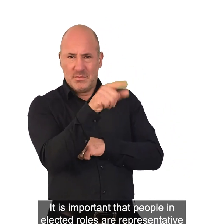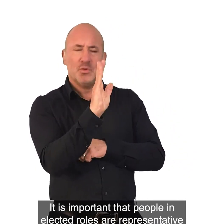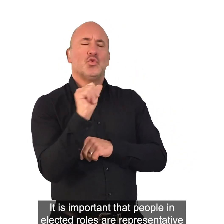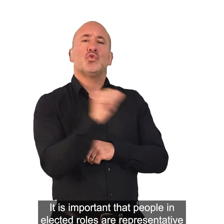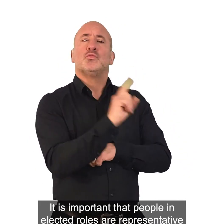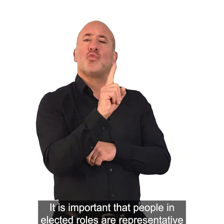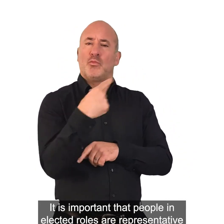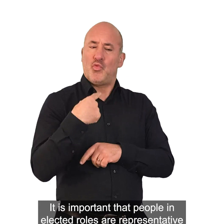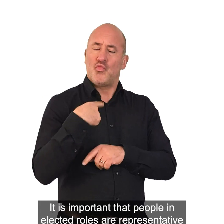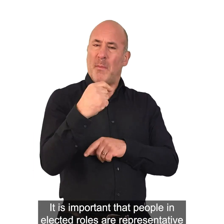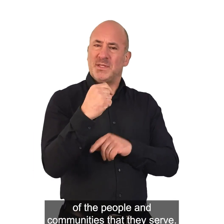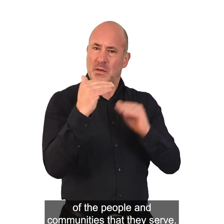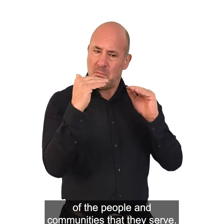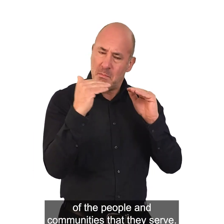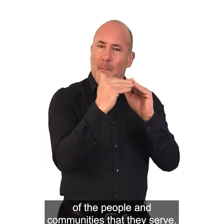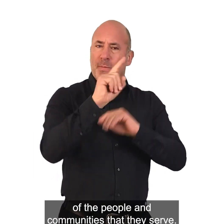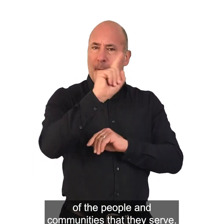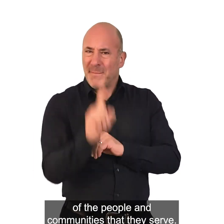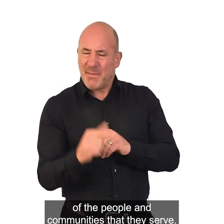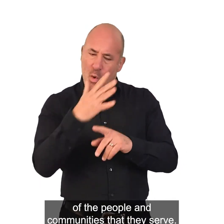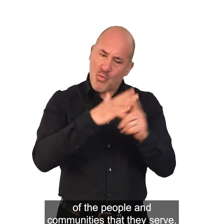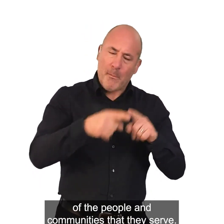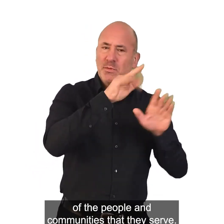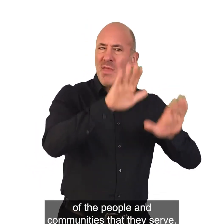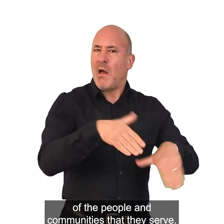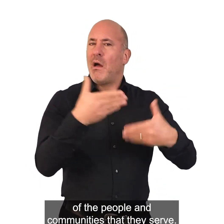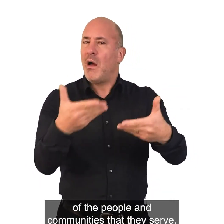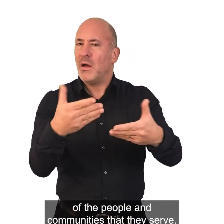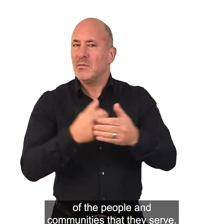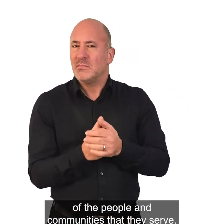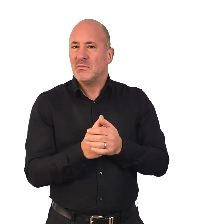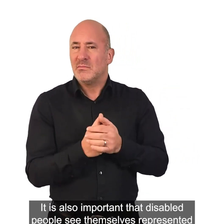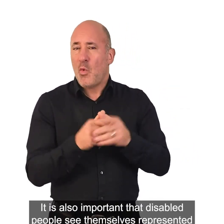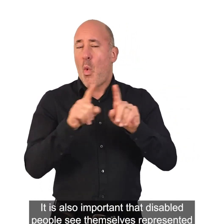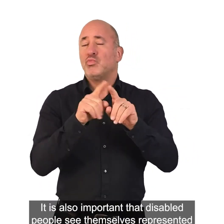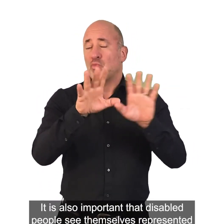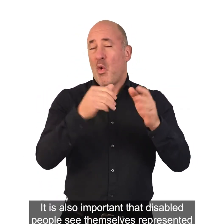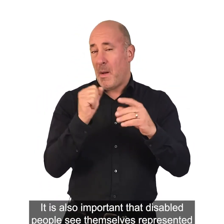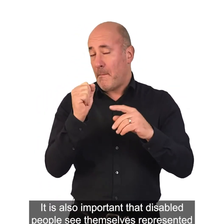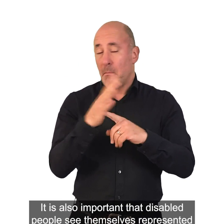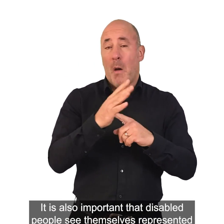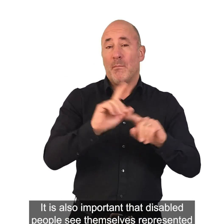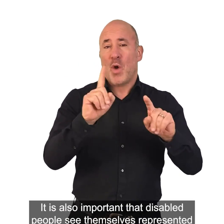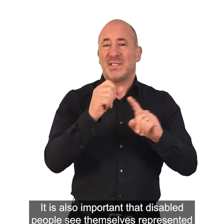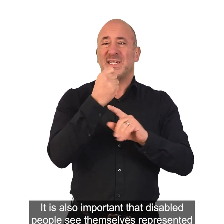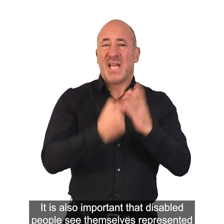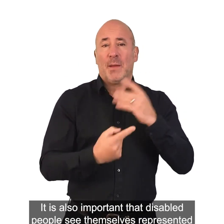representative of the people and communities that they serve. It is also important that disabled people see